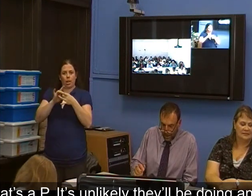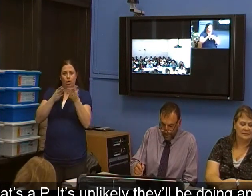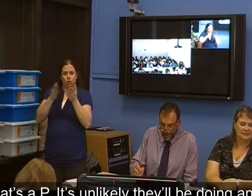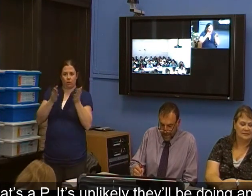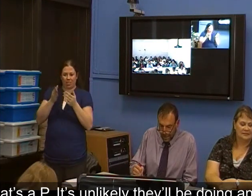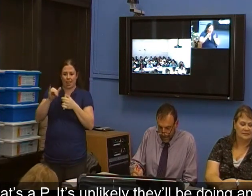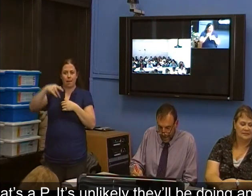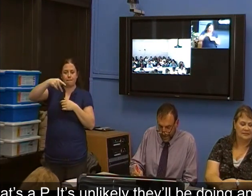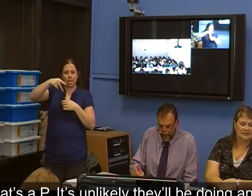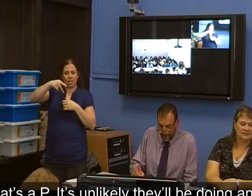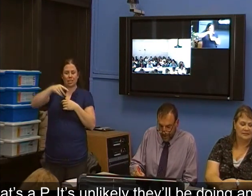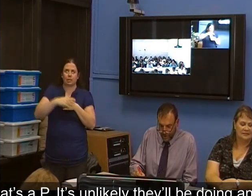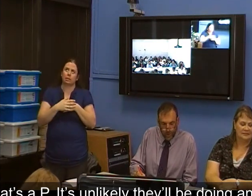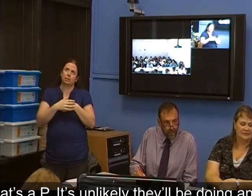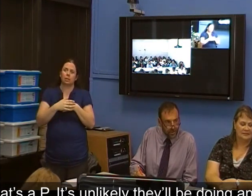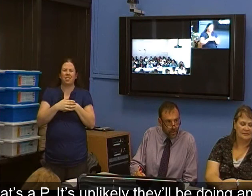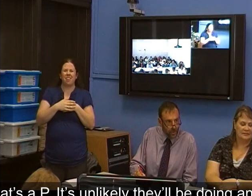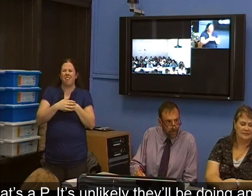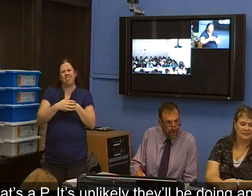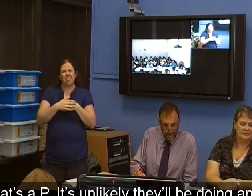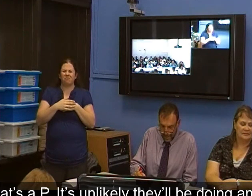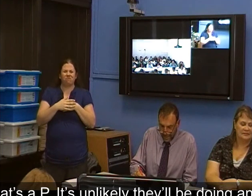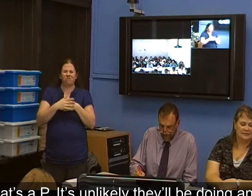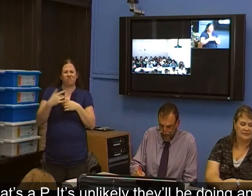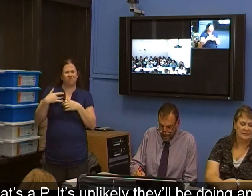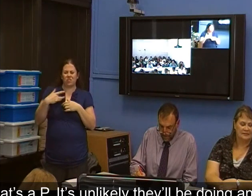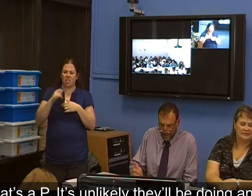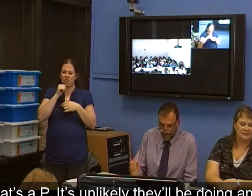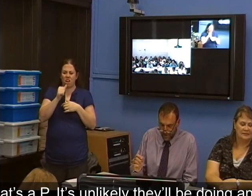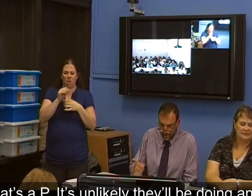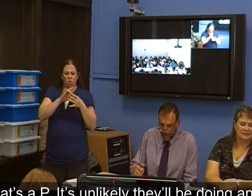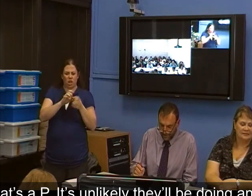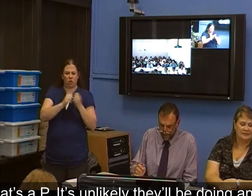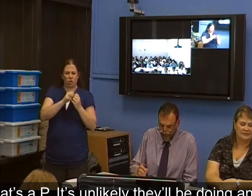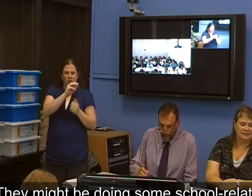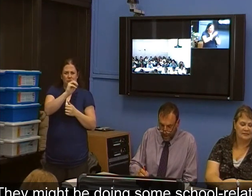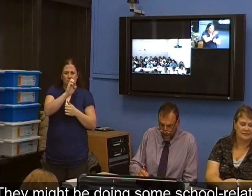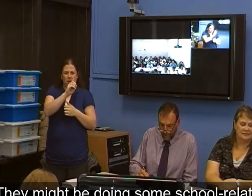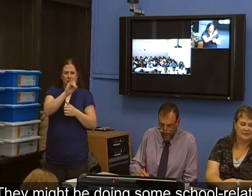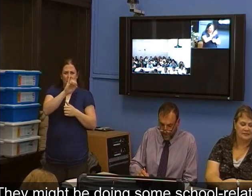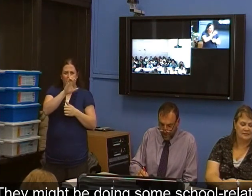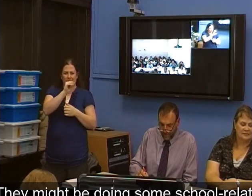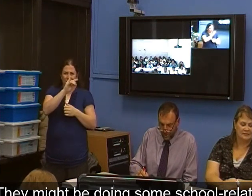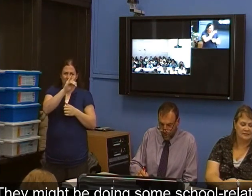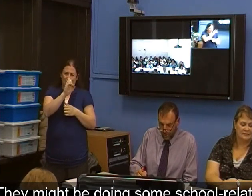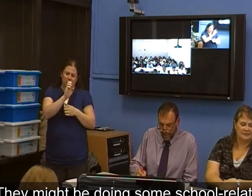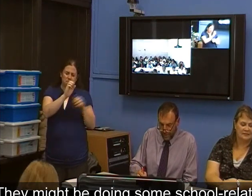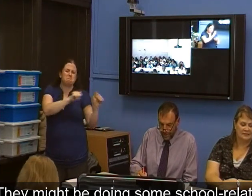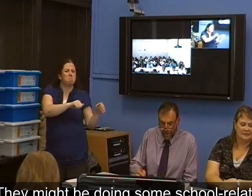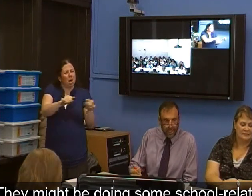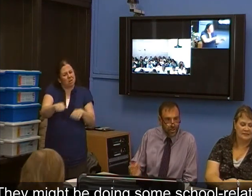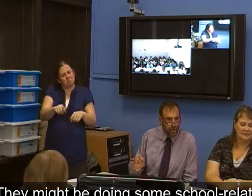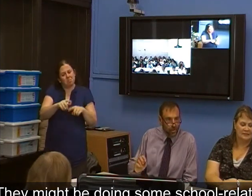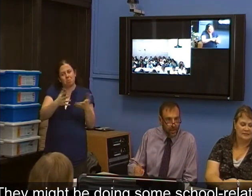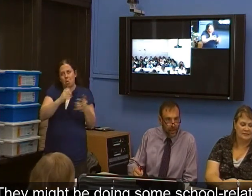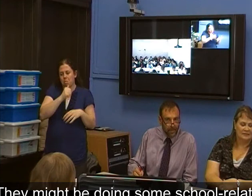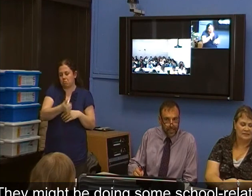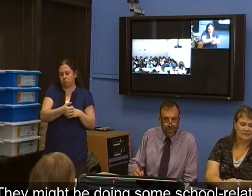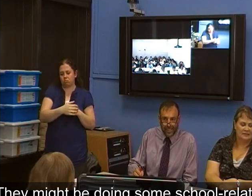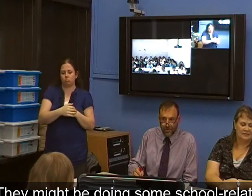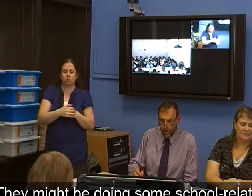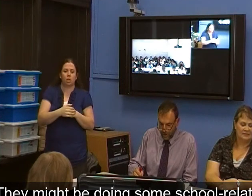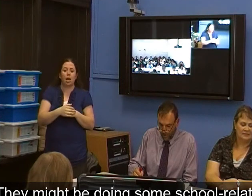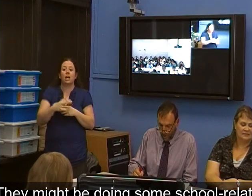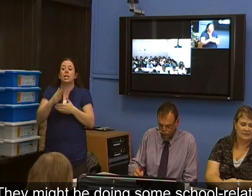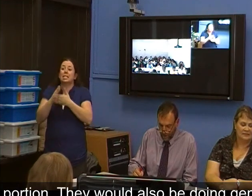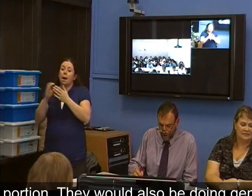It's unlikely they'll be doing anything with the Medicaid, but it's a possibility. They might do some school-related educational, but I imagine that's a very